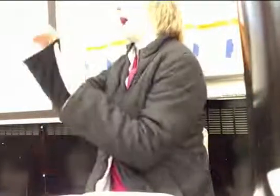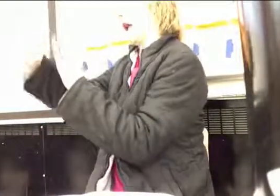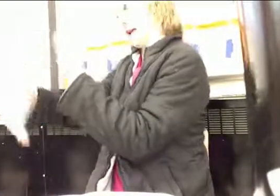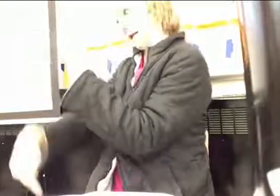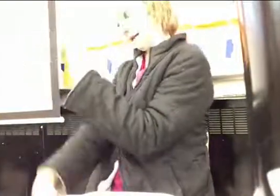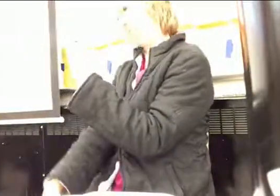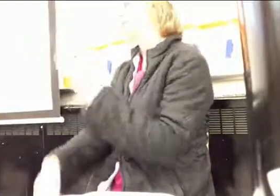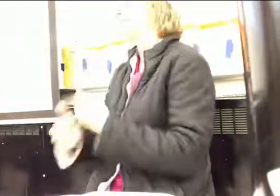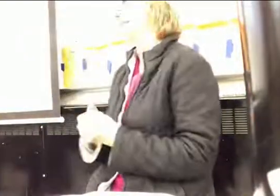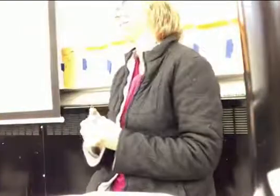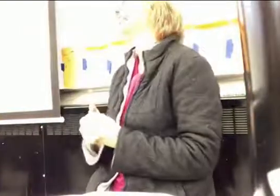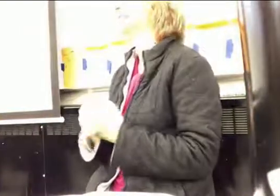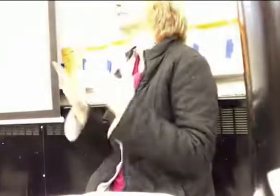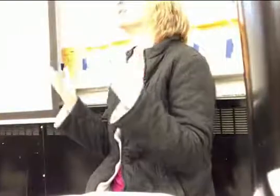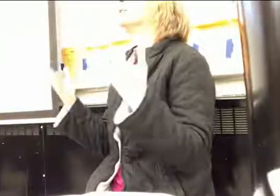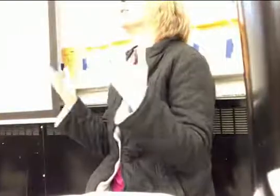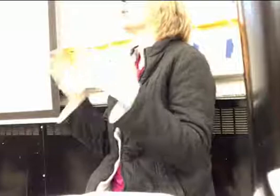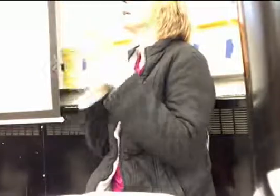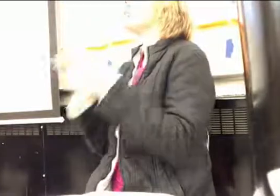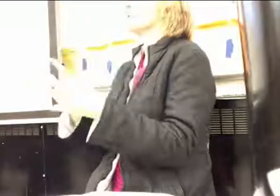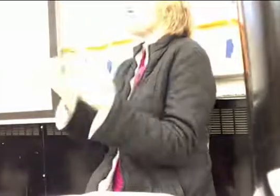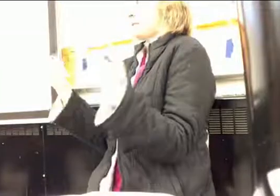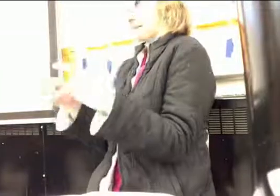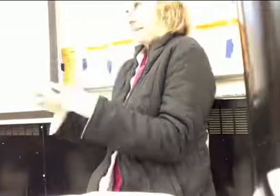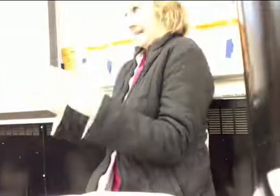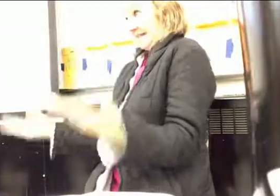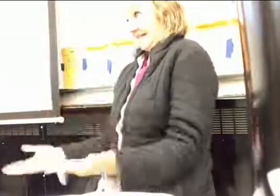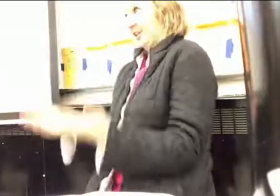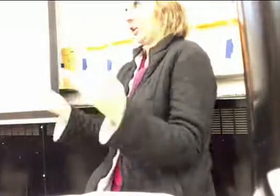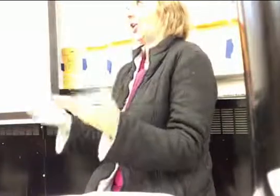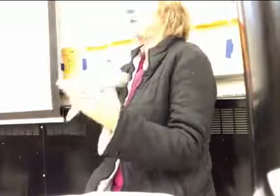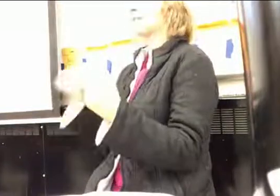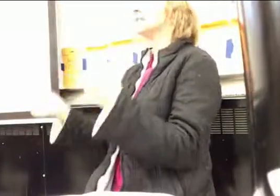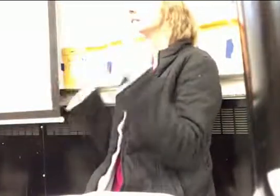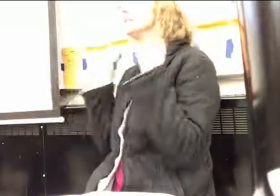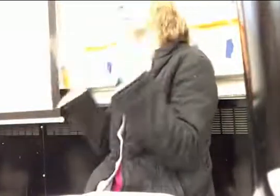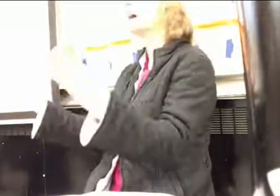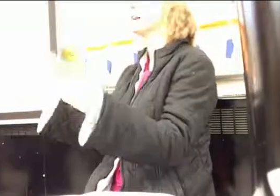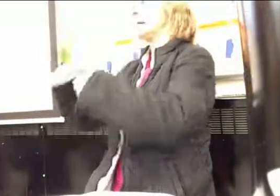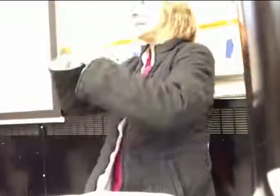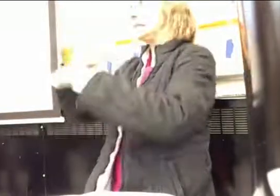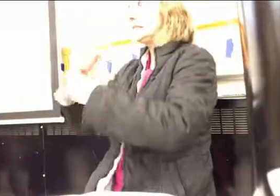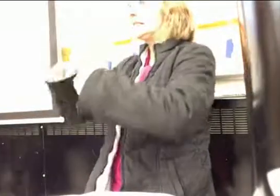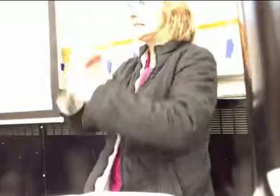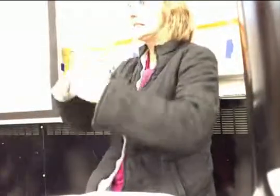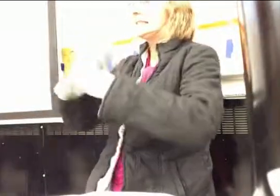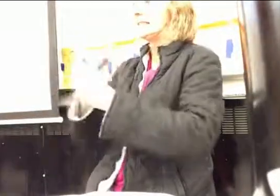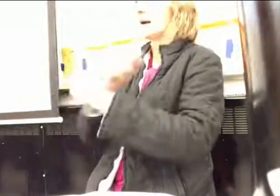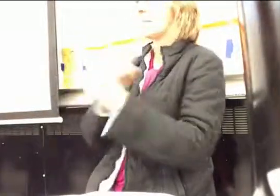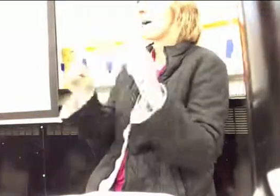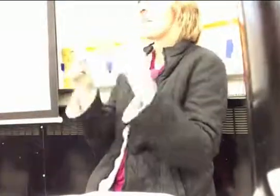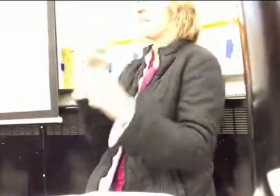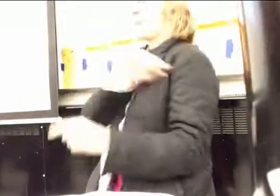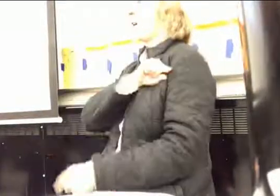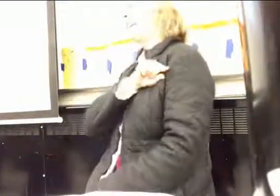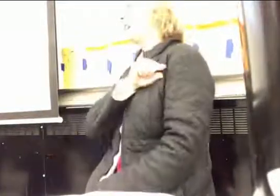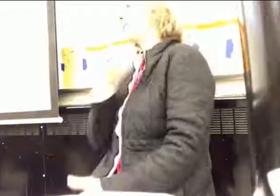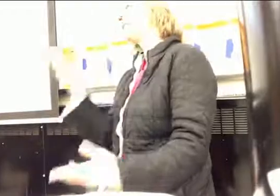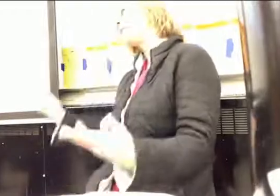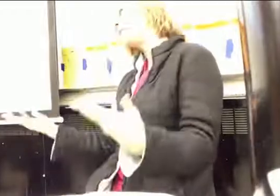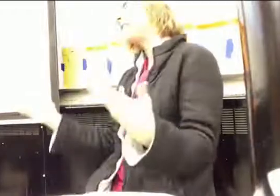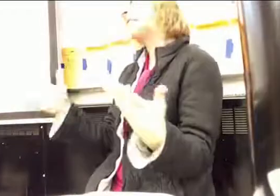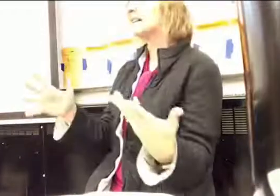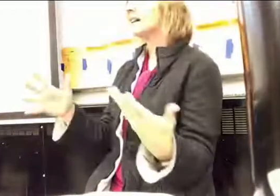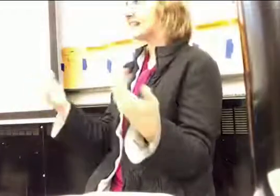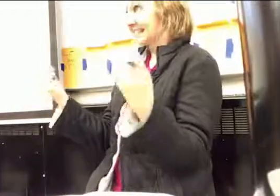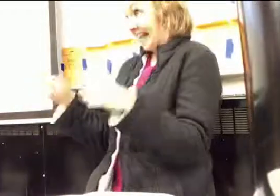down, okay? So in terms of what's going on here, right, we have a ton of production, but our quality goes down. Do we have this happen in